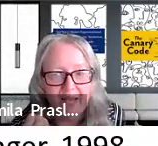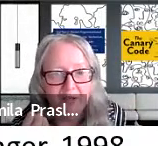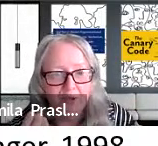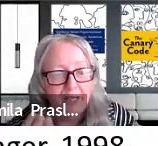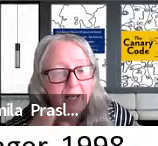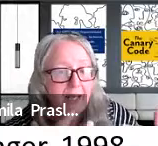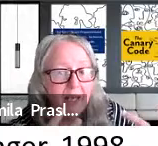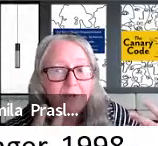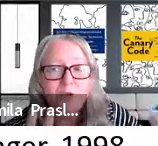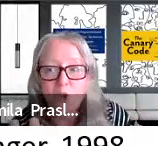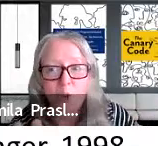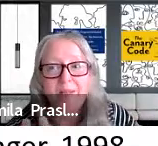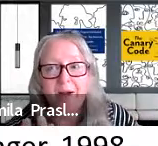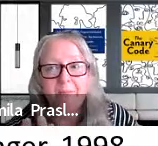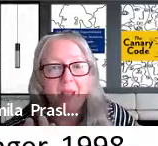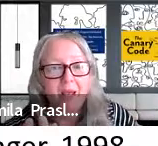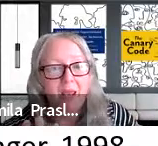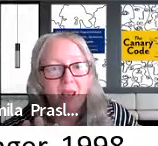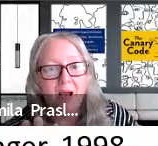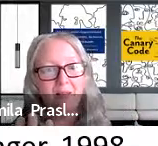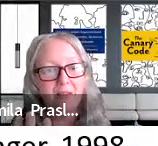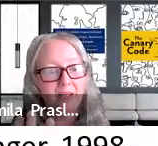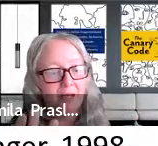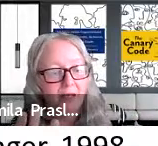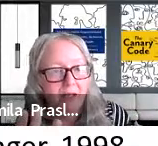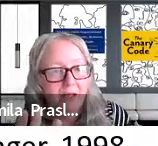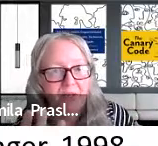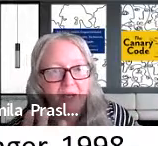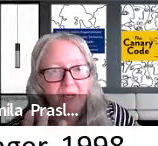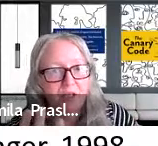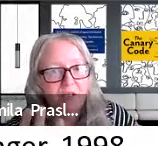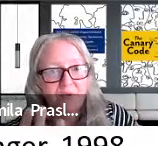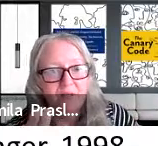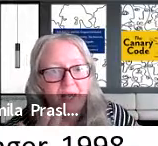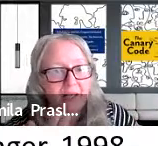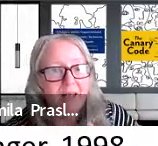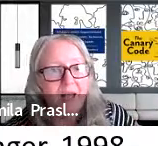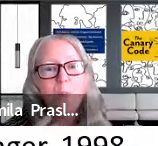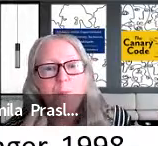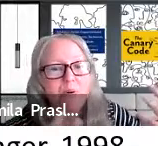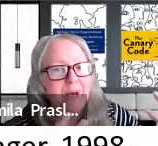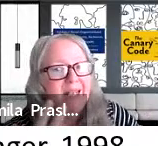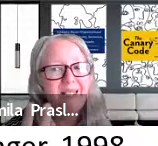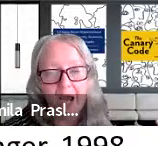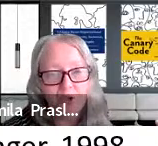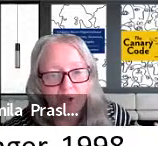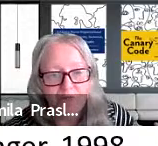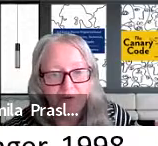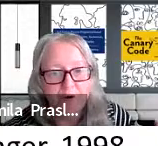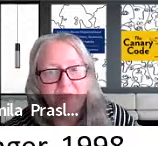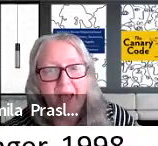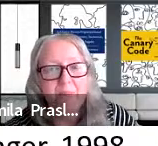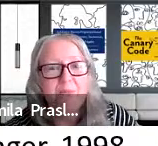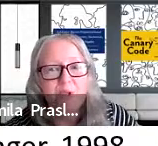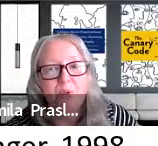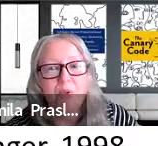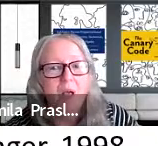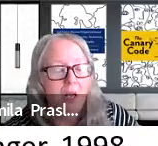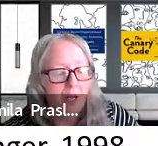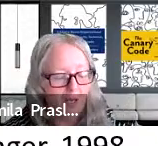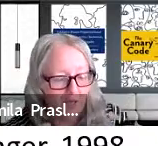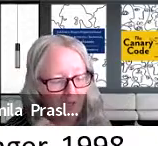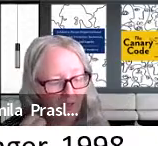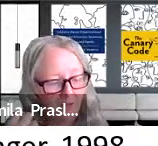neuronormative standards. They enjoy them, and they just feel like it's pretty natural for them